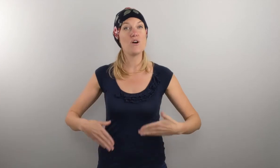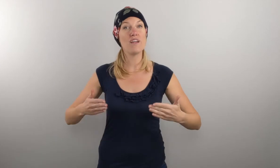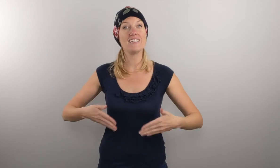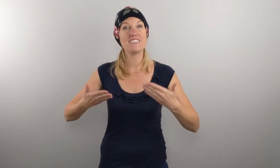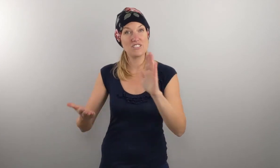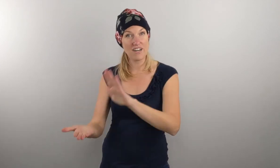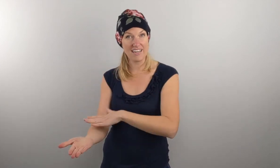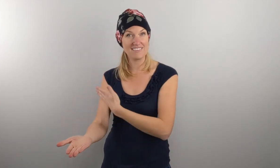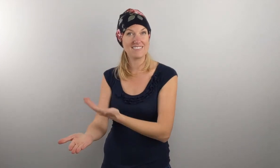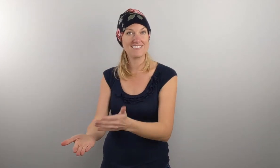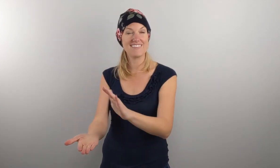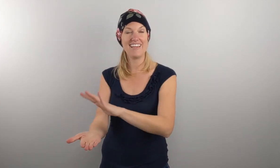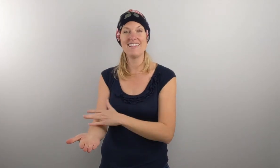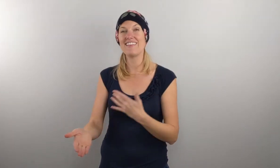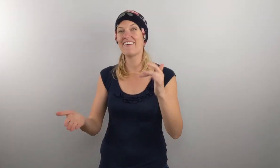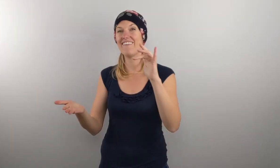joyous strains. Okay, and then the chorus,